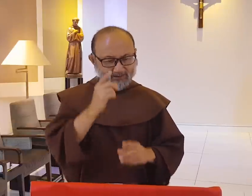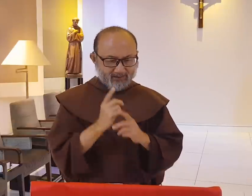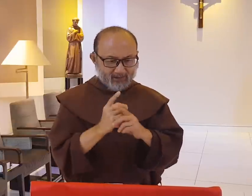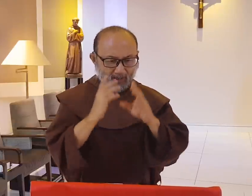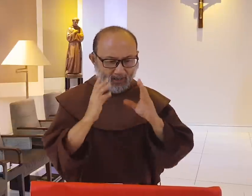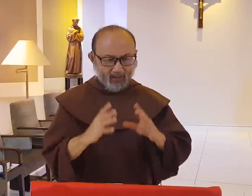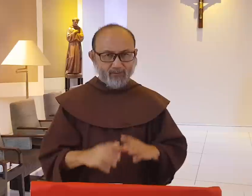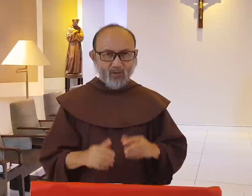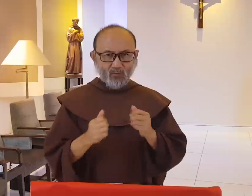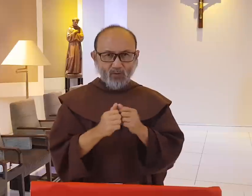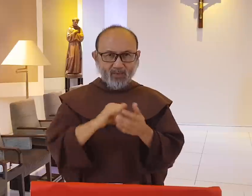with these words,